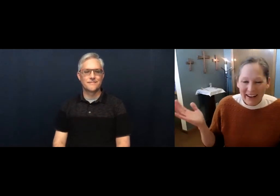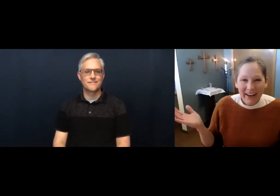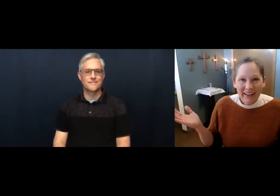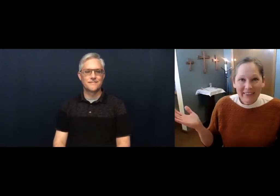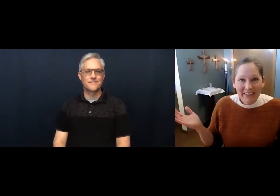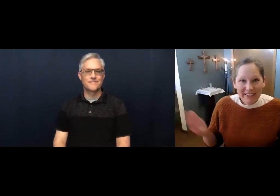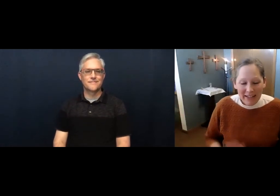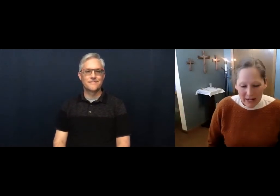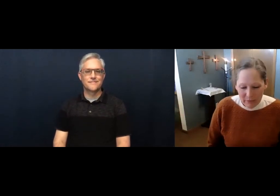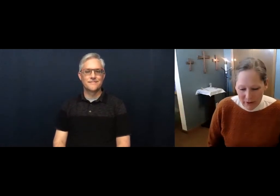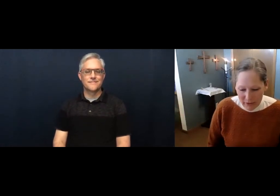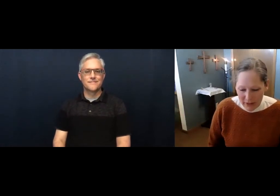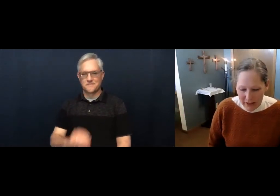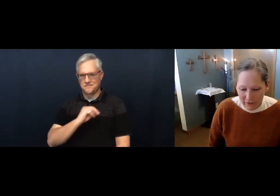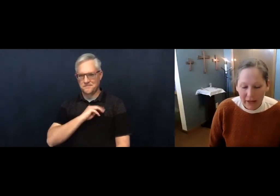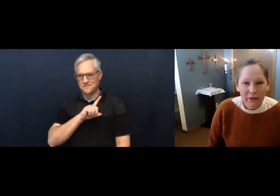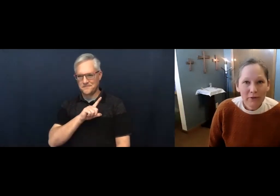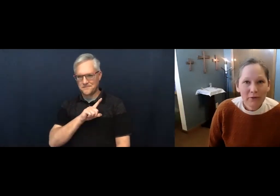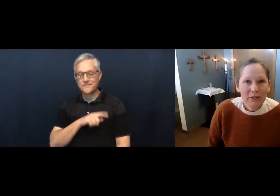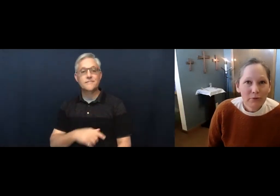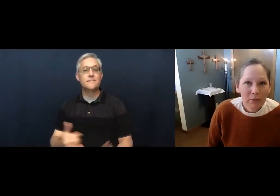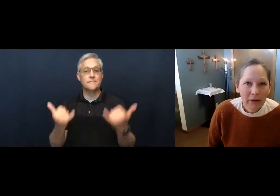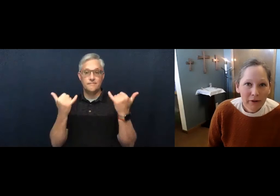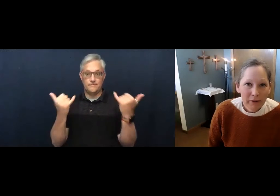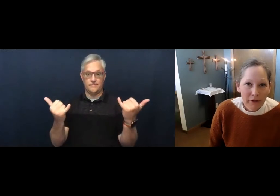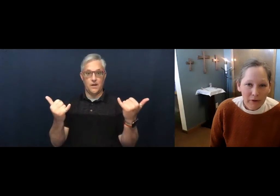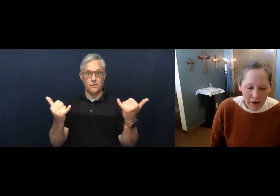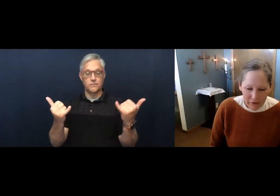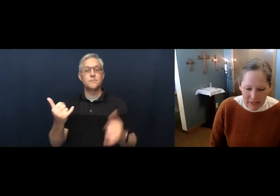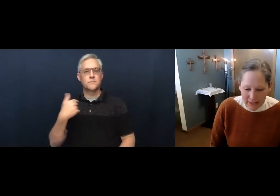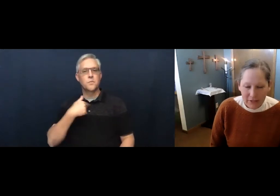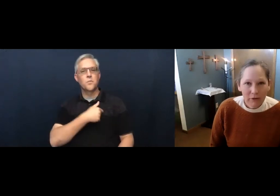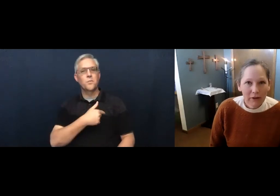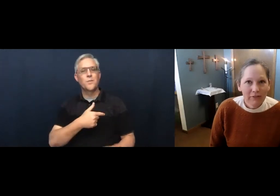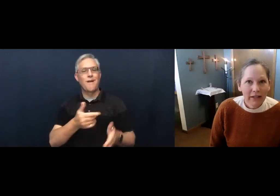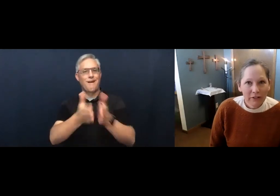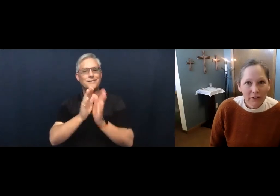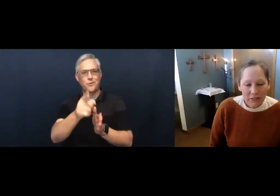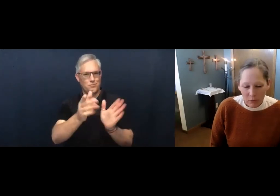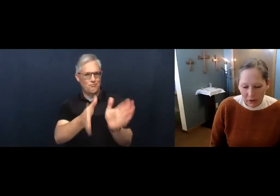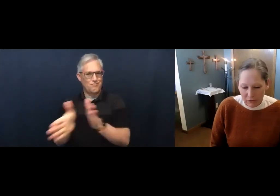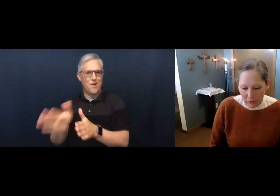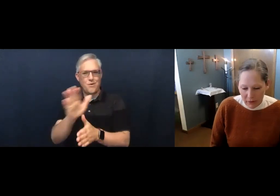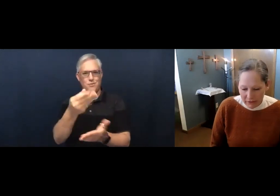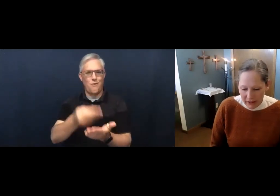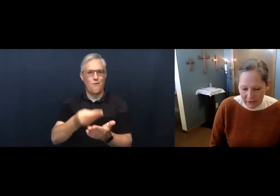And at this time, we invite you to prepare your offerings, your financial support for Bread of Life.